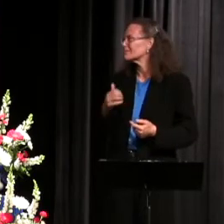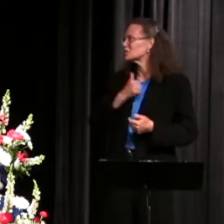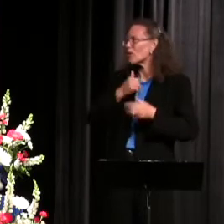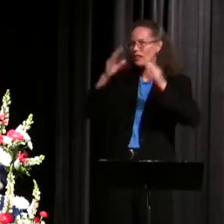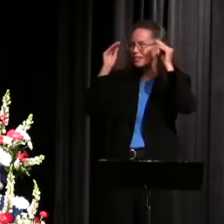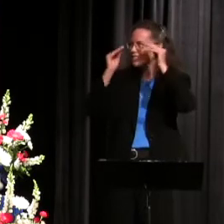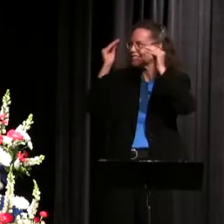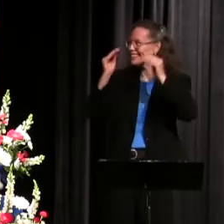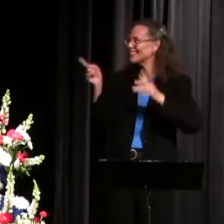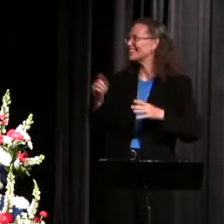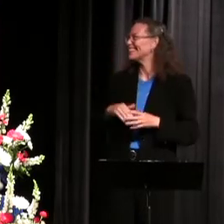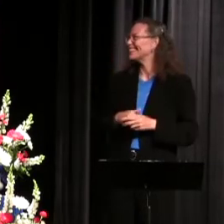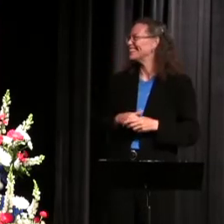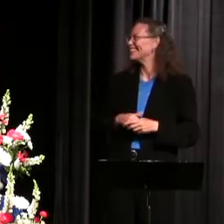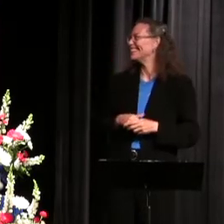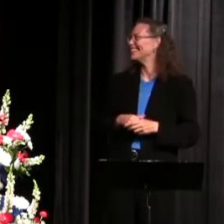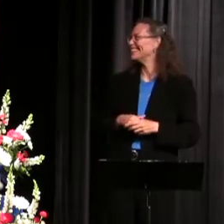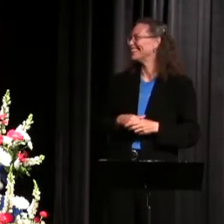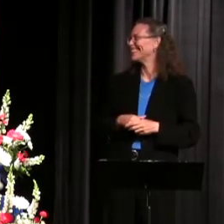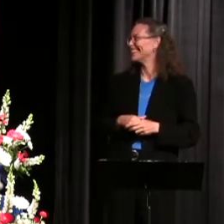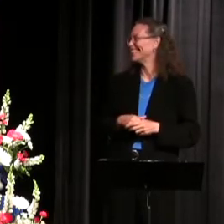falling.